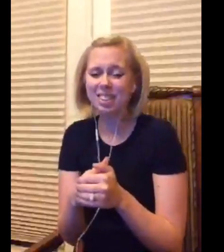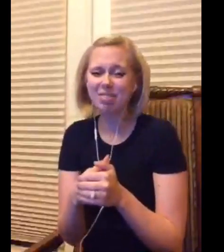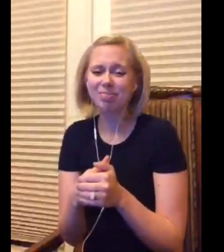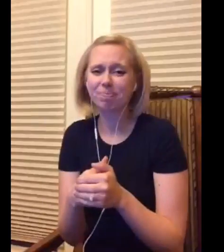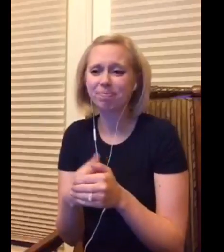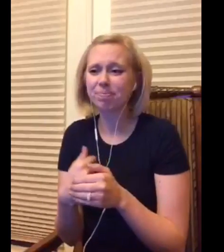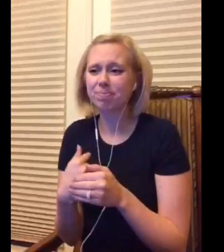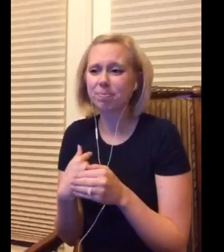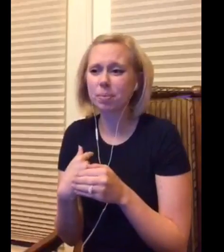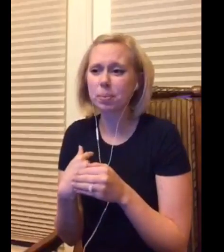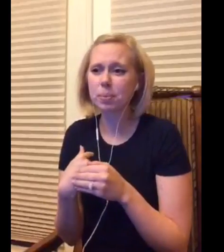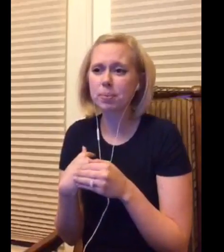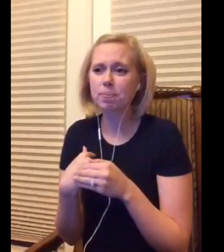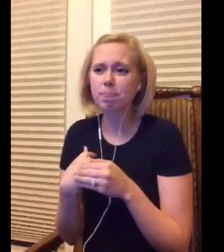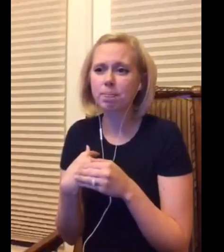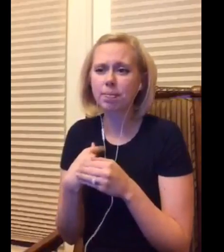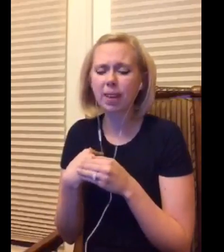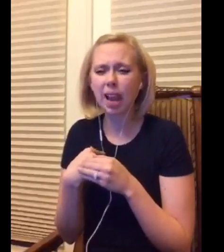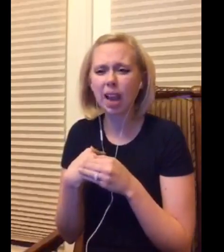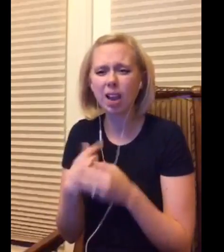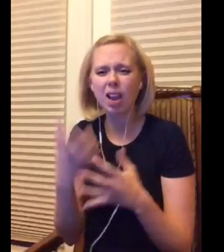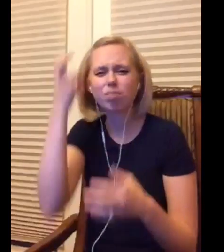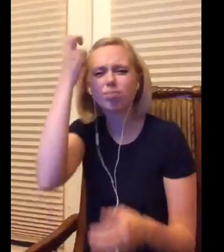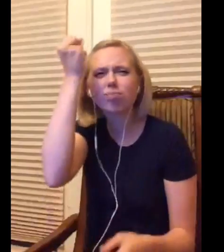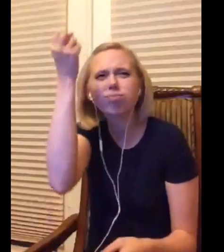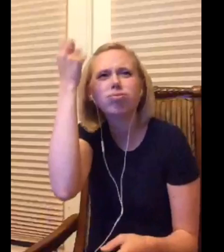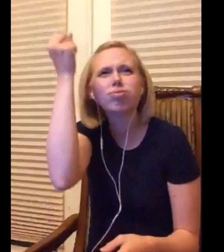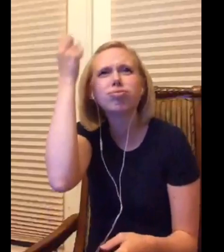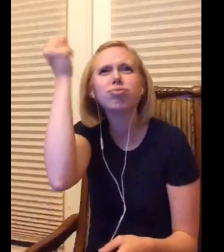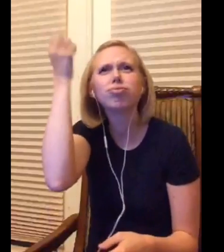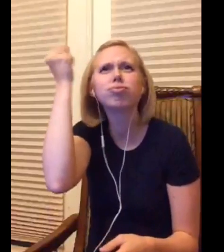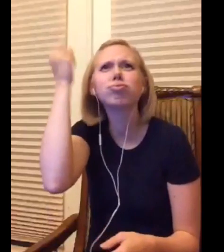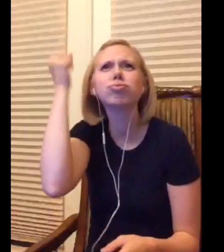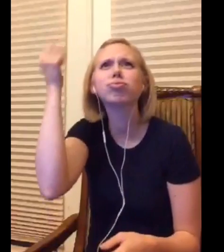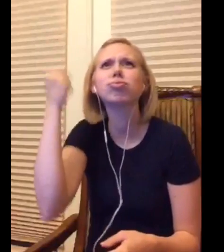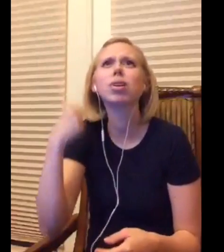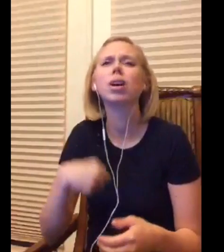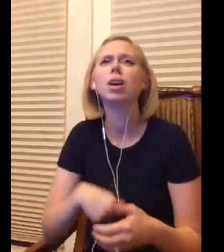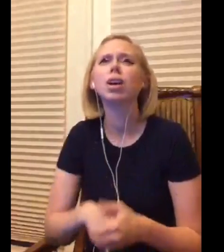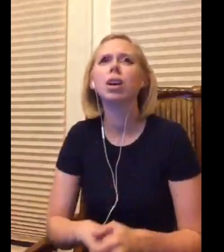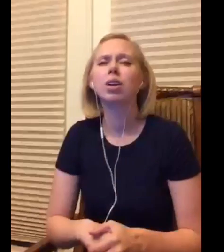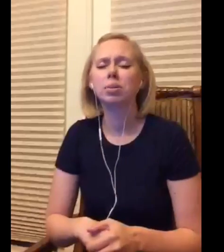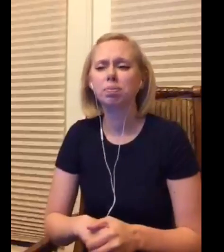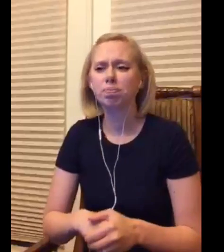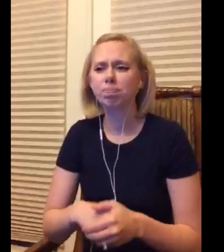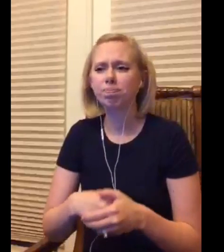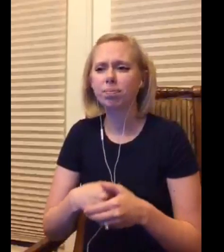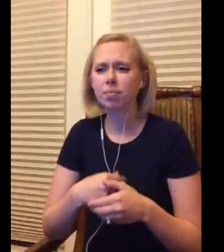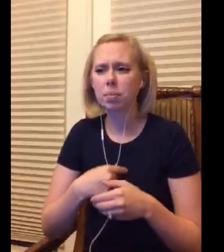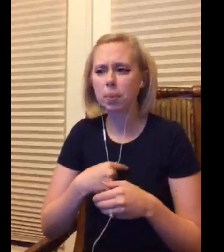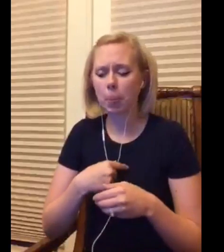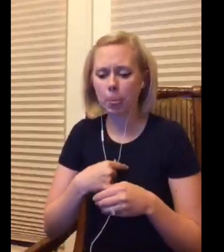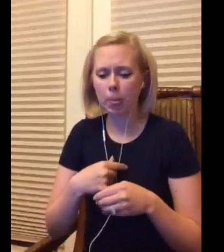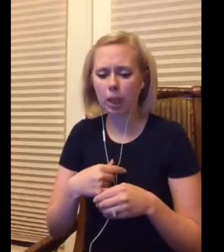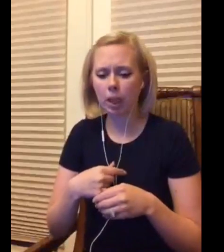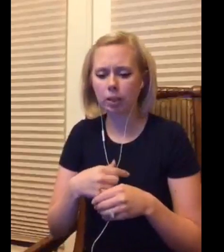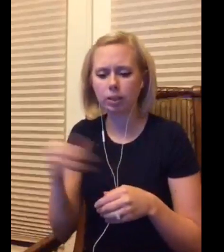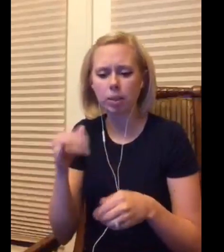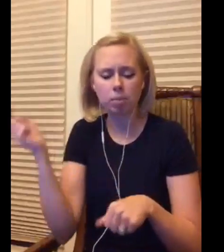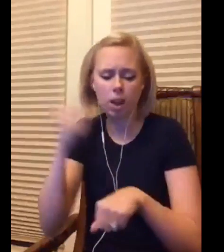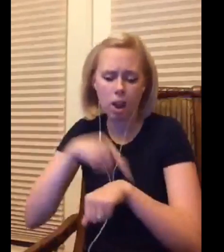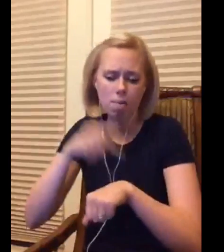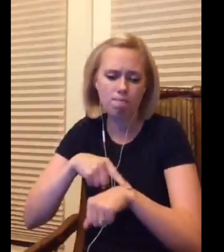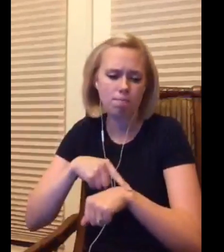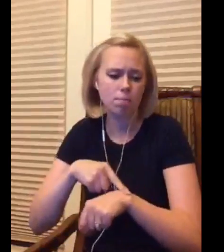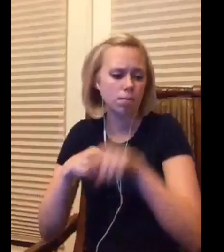was difficult. It was awfully hard. How do I raise the self-esteem of a child and his academic achievement at the same